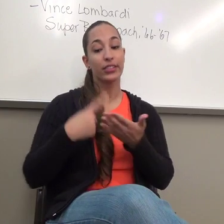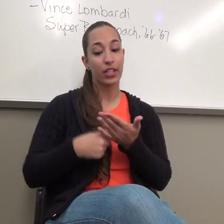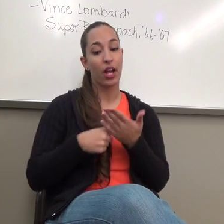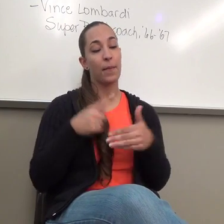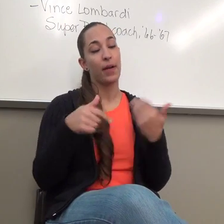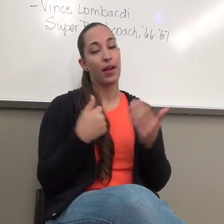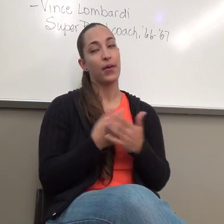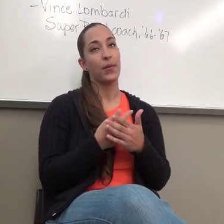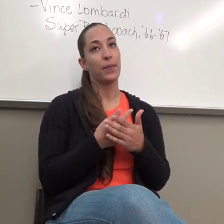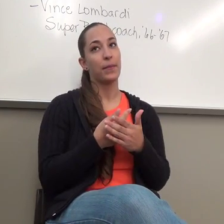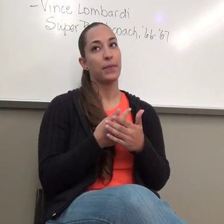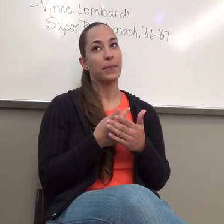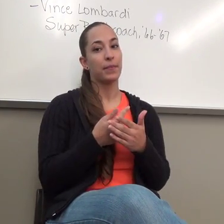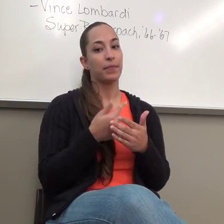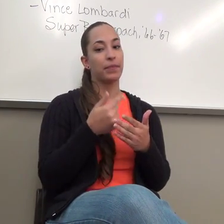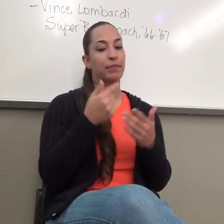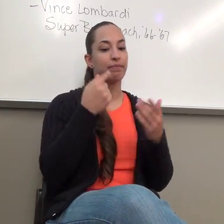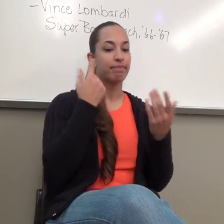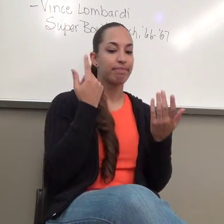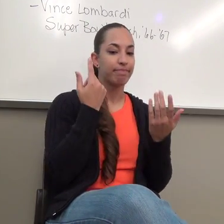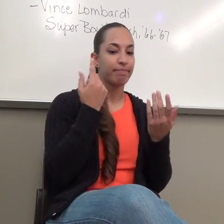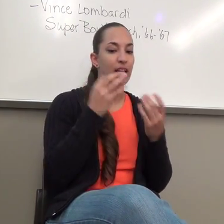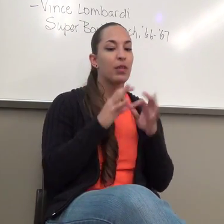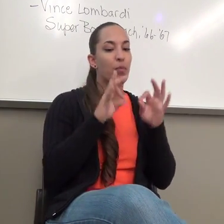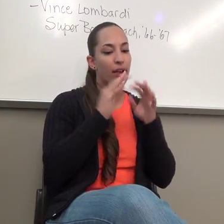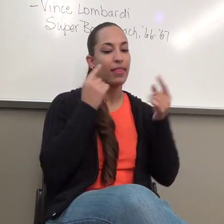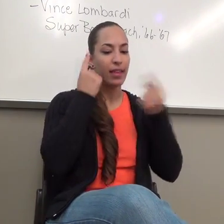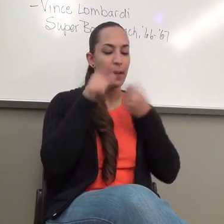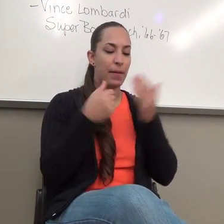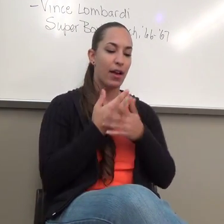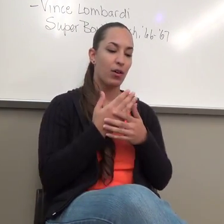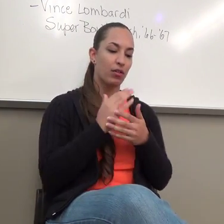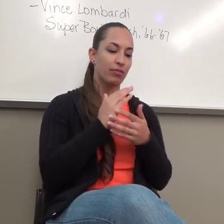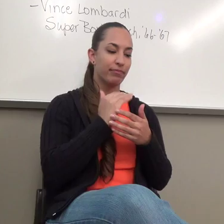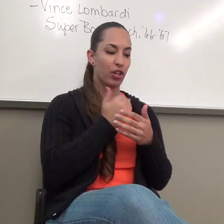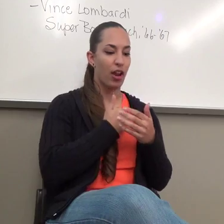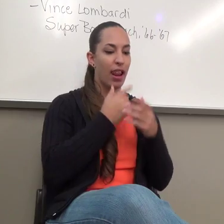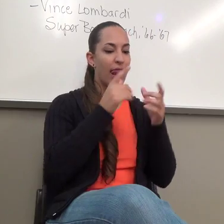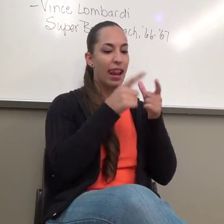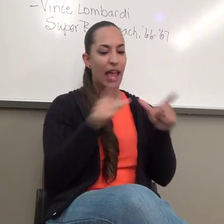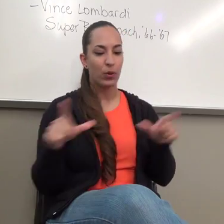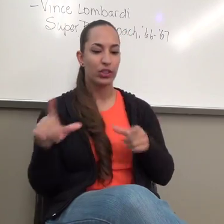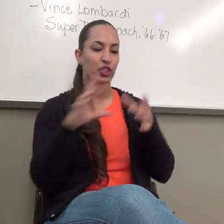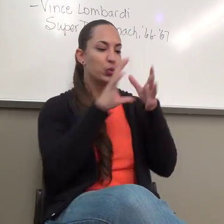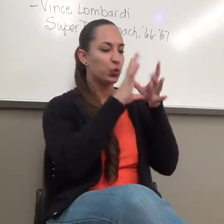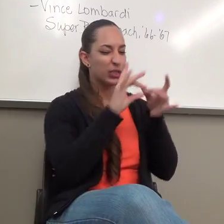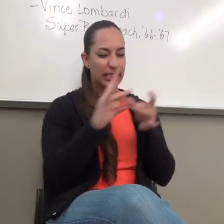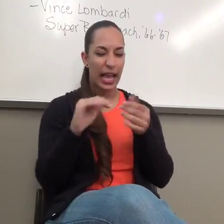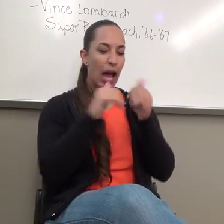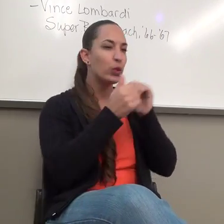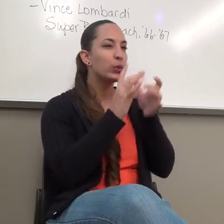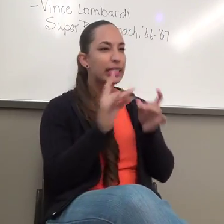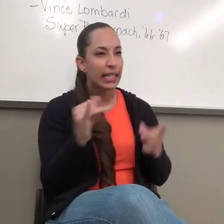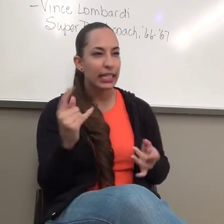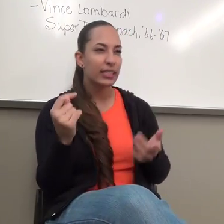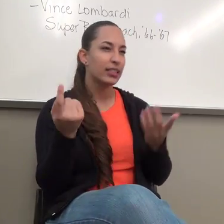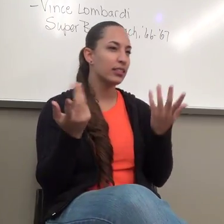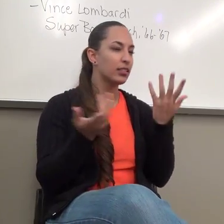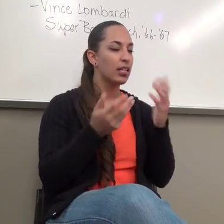of thinking about your language as far as being a college student. Thinking about being able to communicate with people